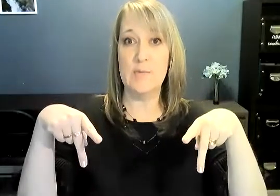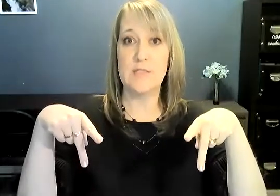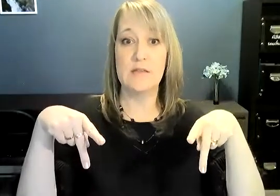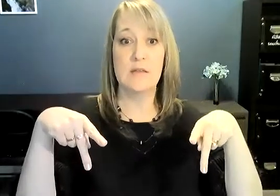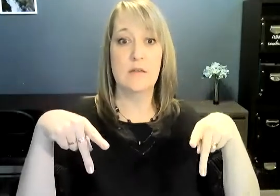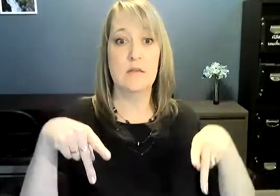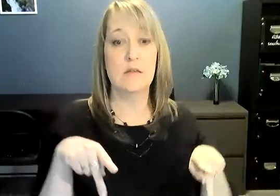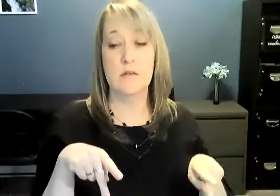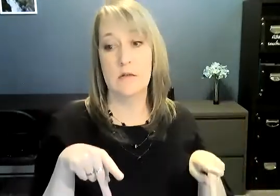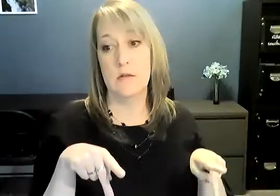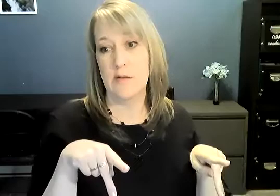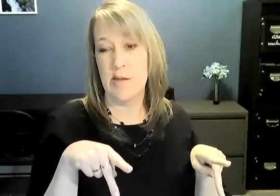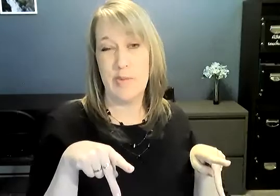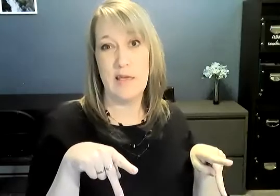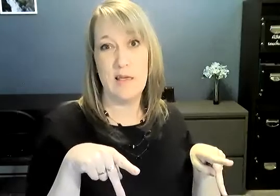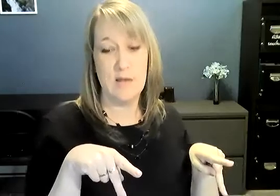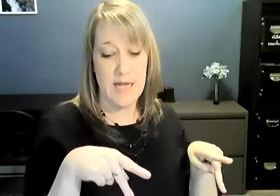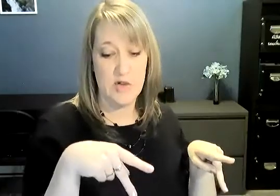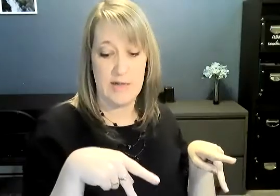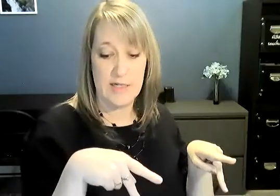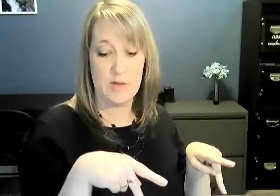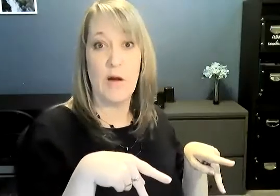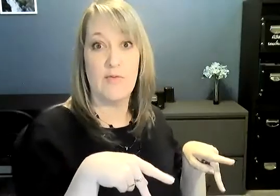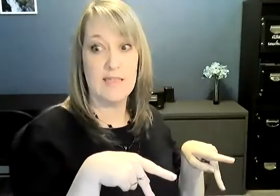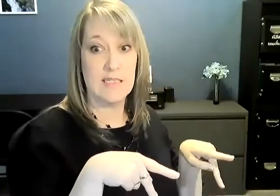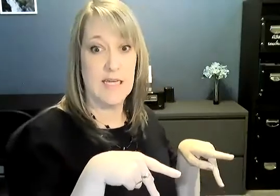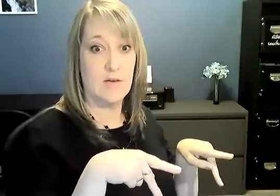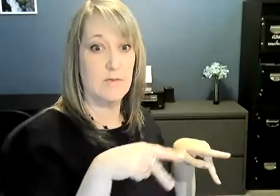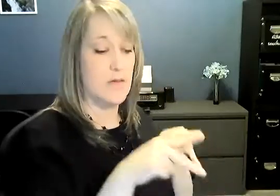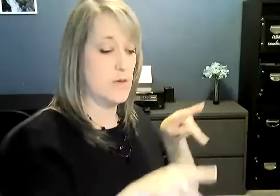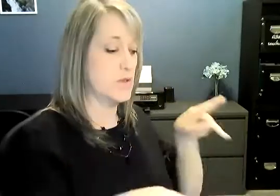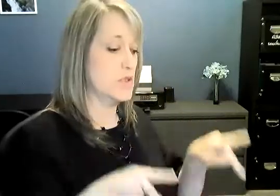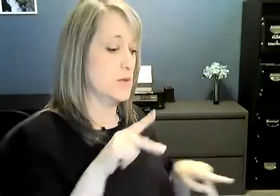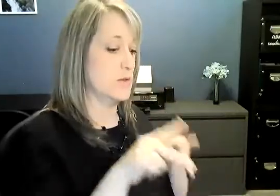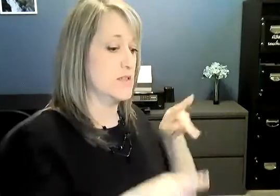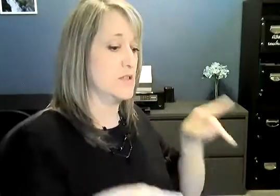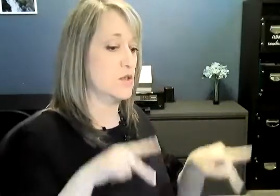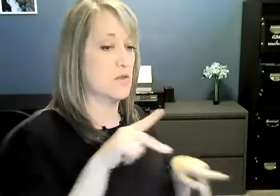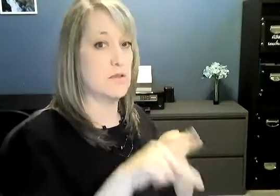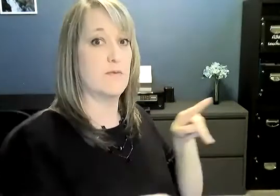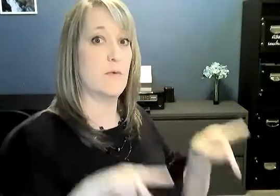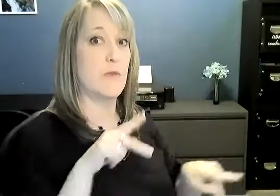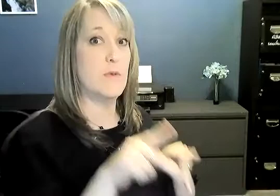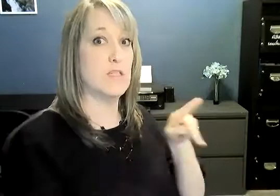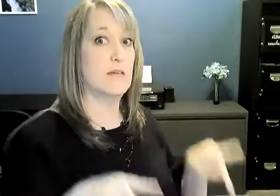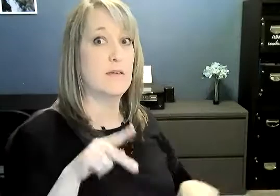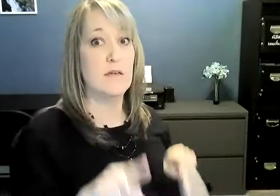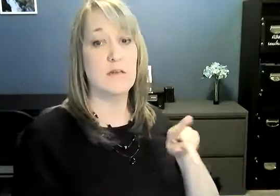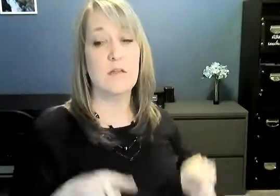shapes. A P naturally has your palm facing down. And then you're going to do little circles for the motion. The